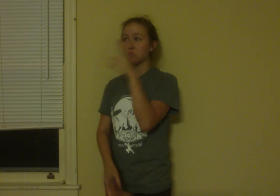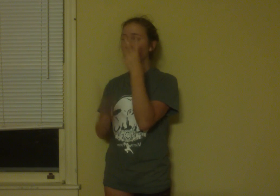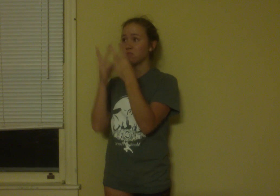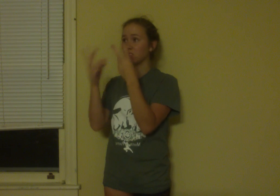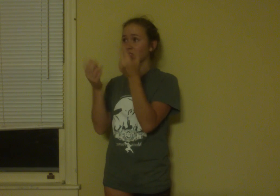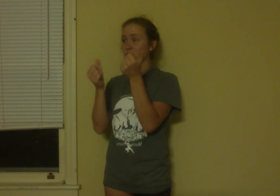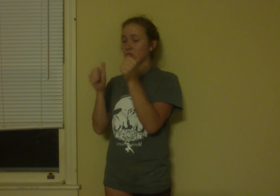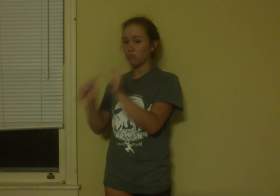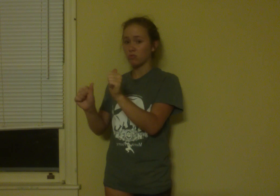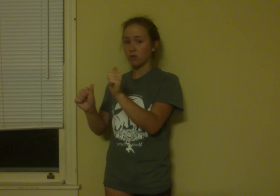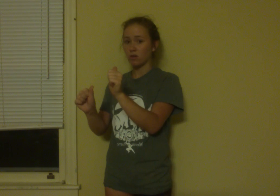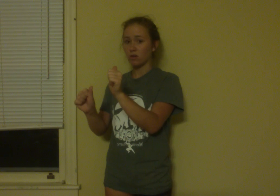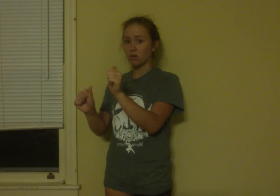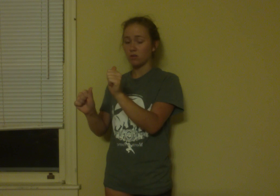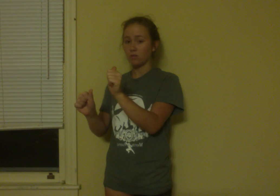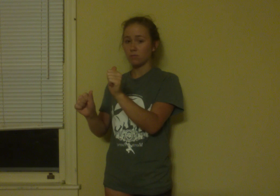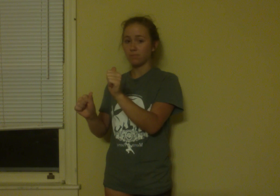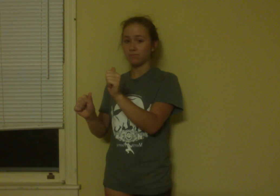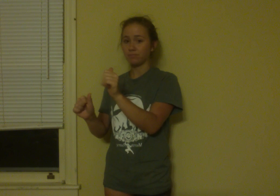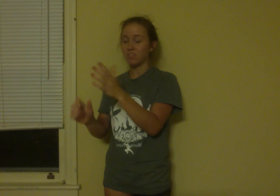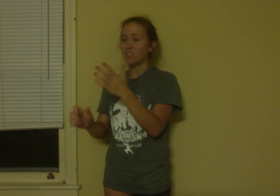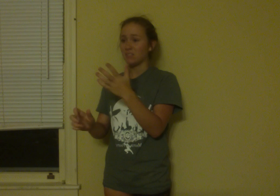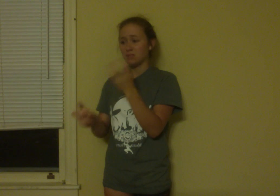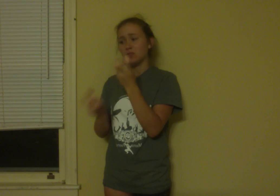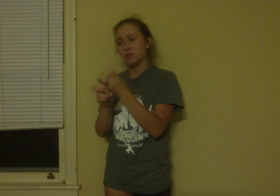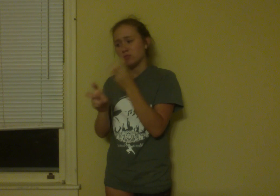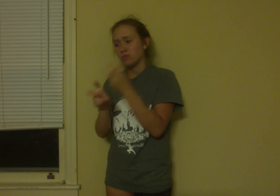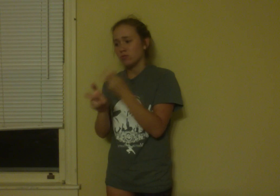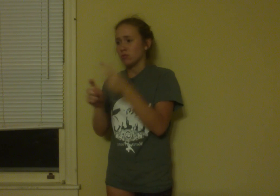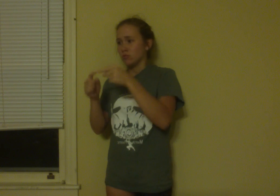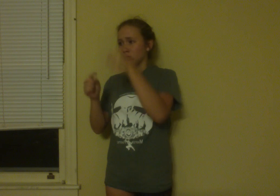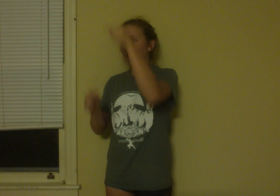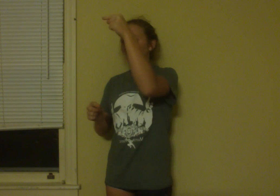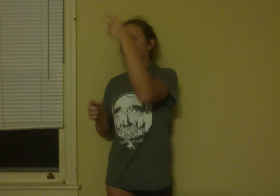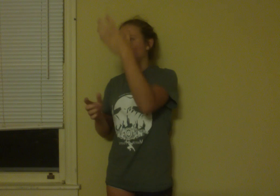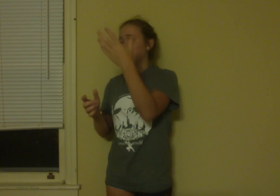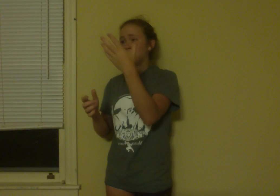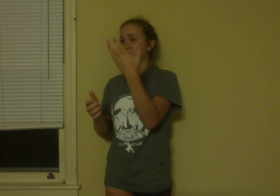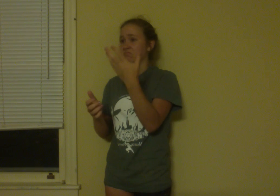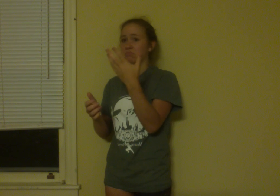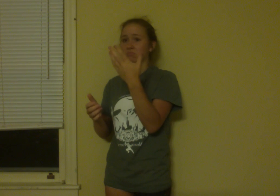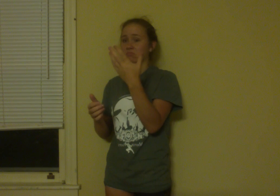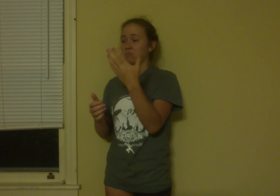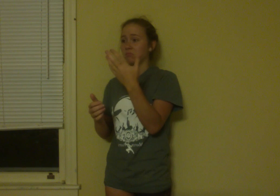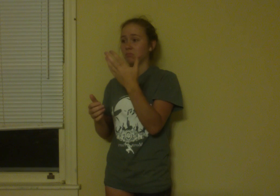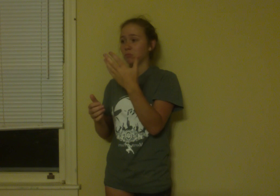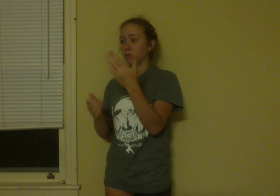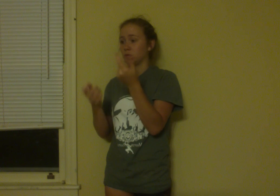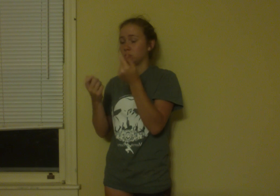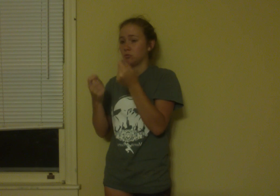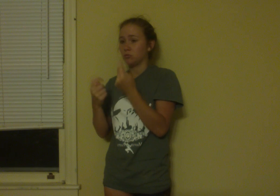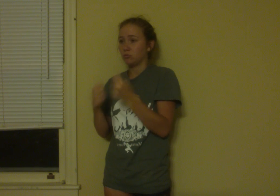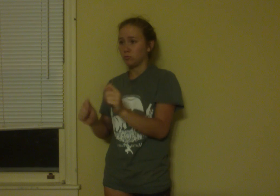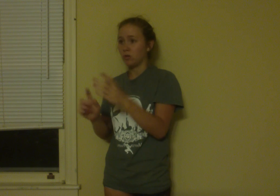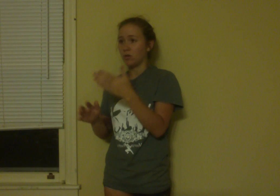like the hardest route I've ever tried. And it's really cool to see Chris after just multiple